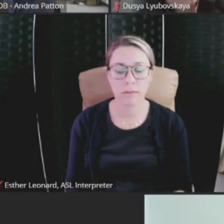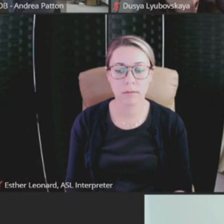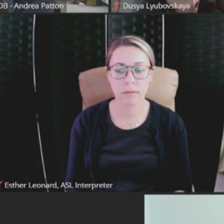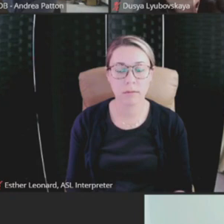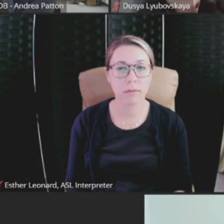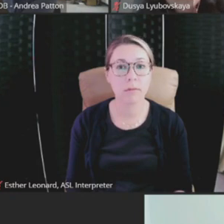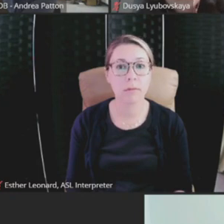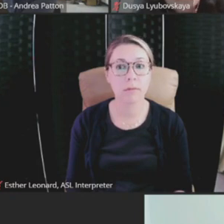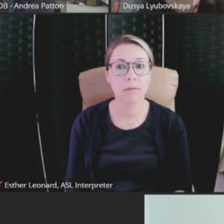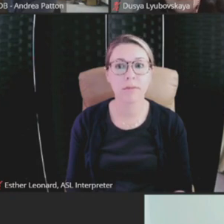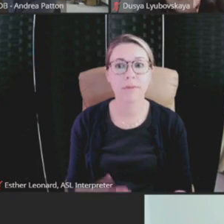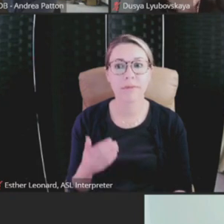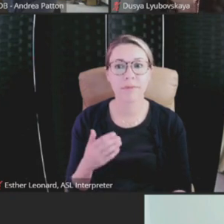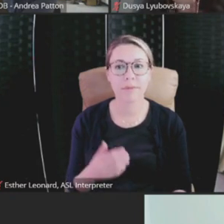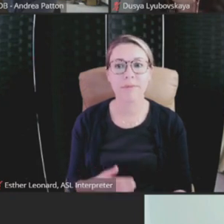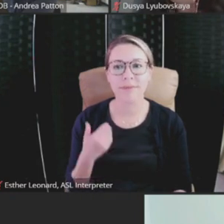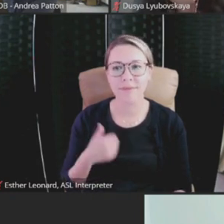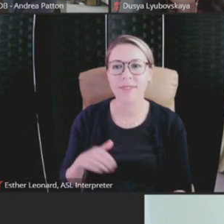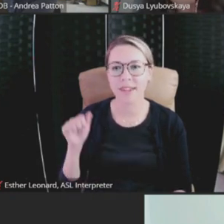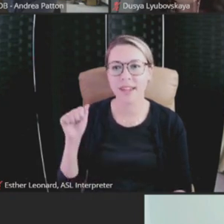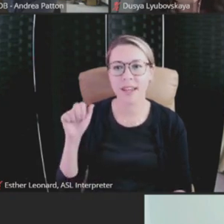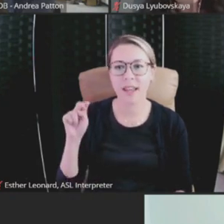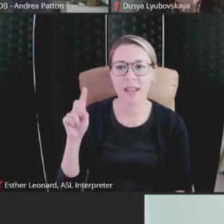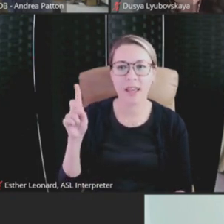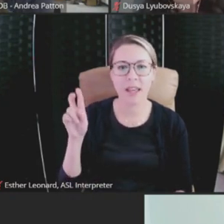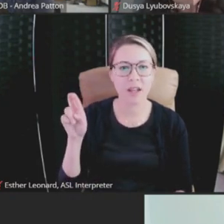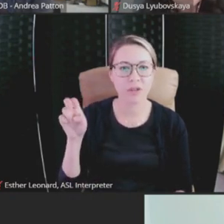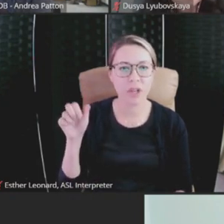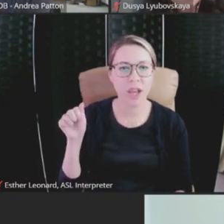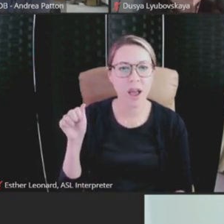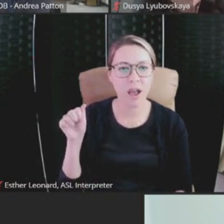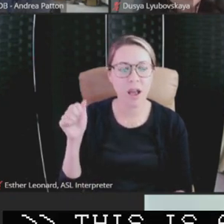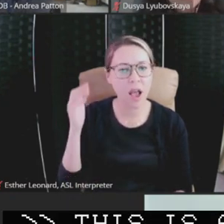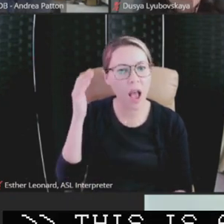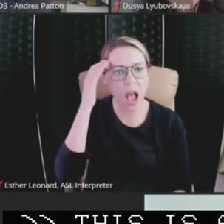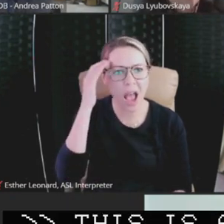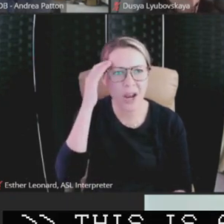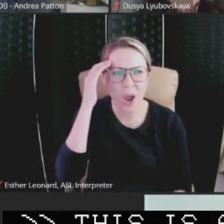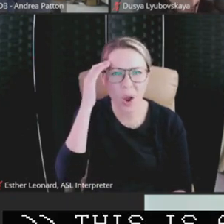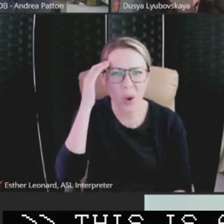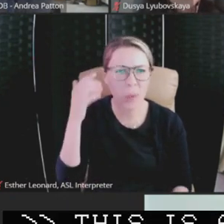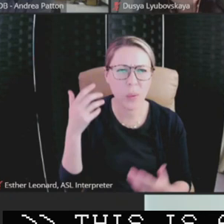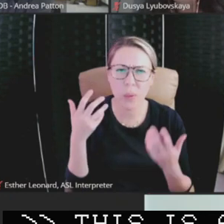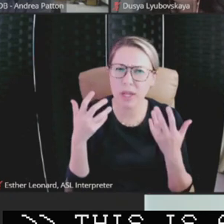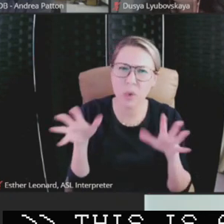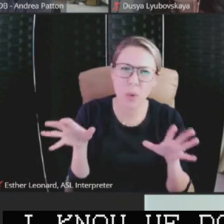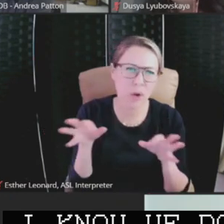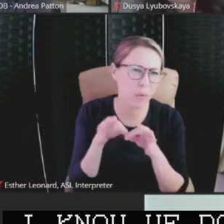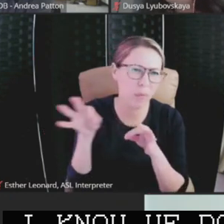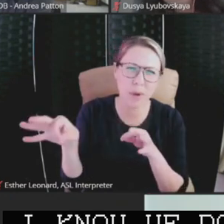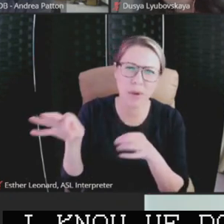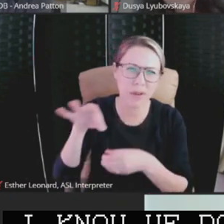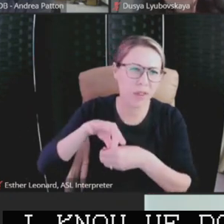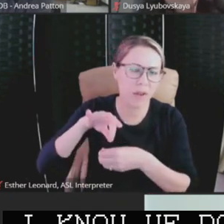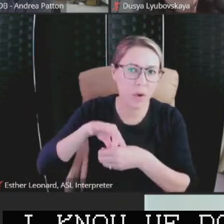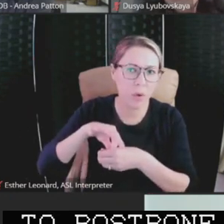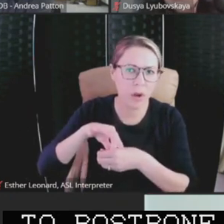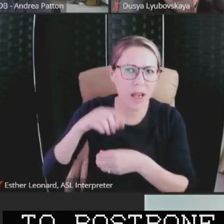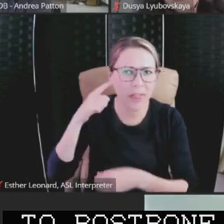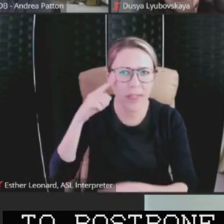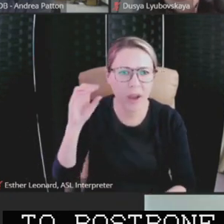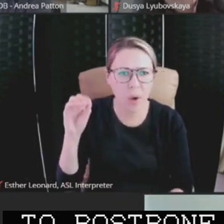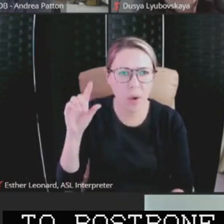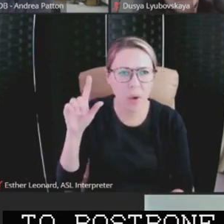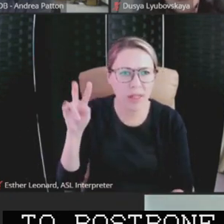this is Andrea. I know we don't necessarily want to postpone a vote on this. I think Olivia was the one who had